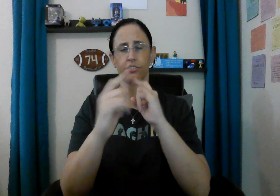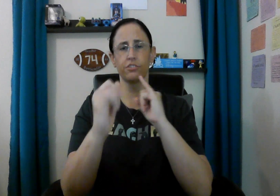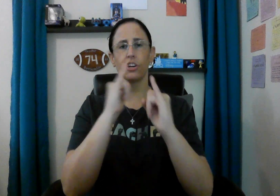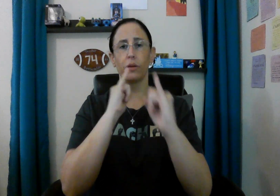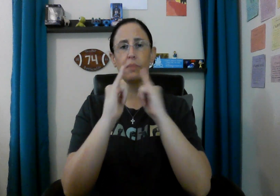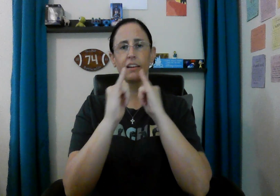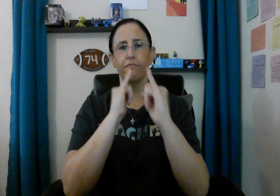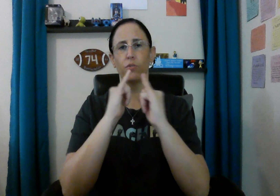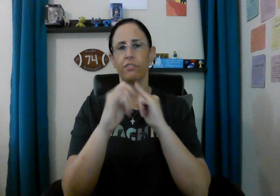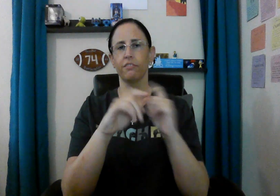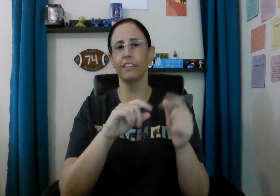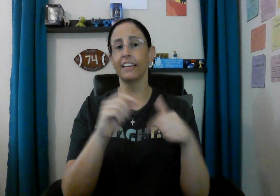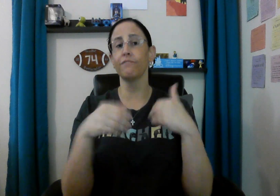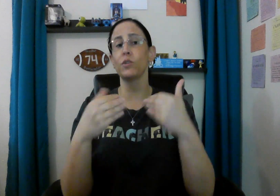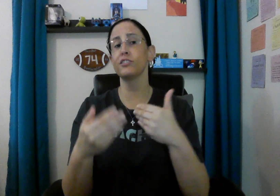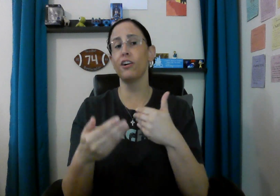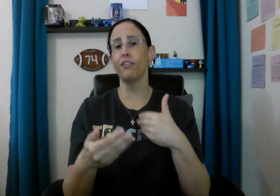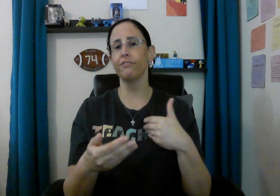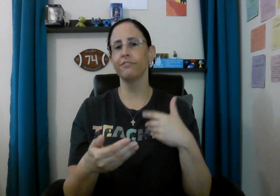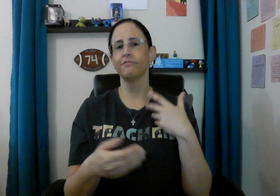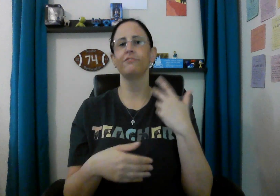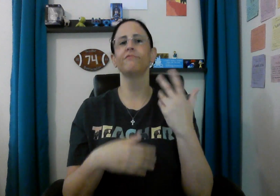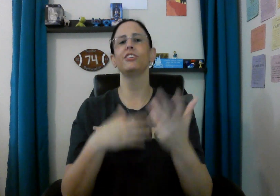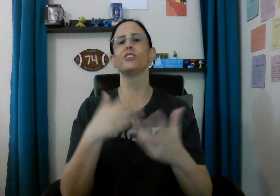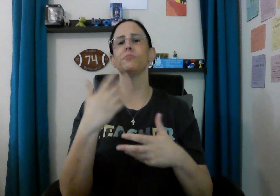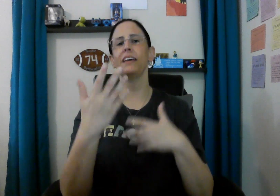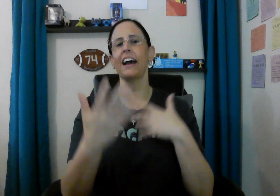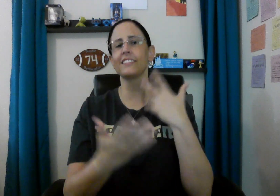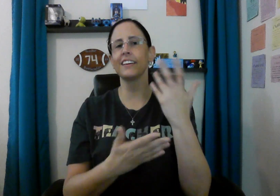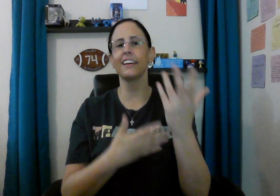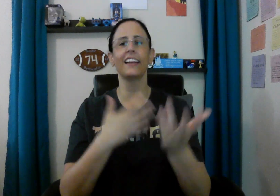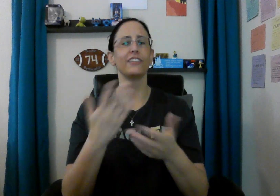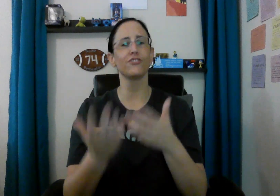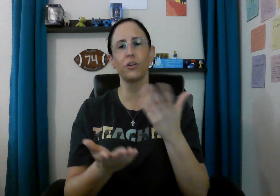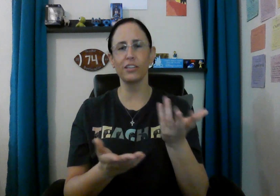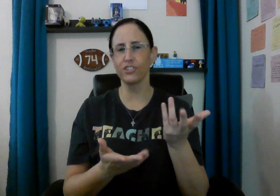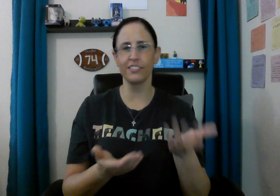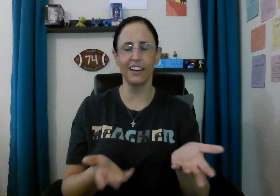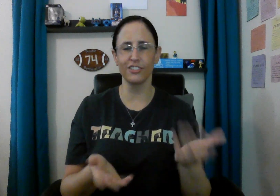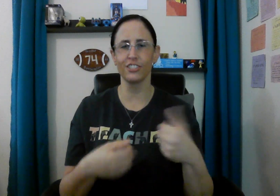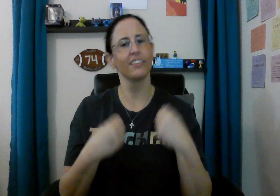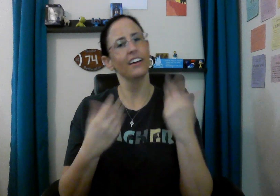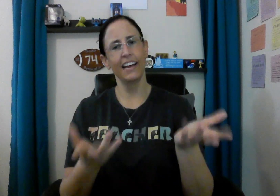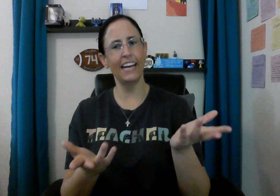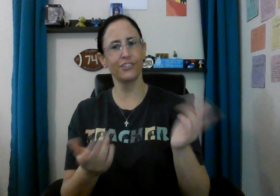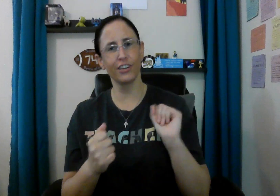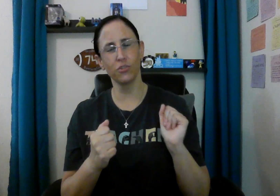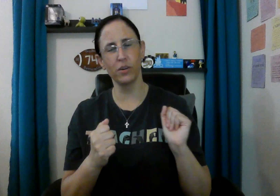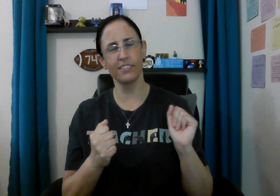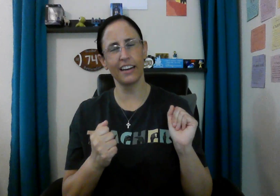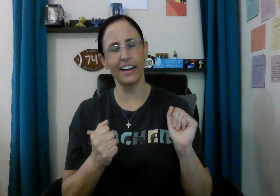answers, going back and forth. Like in voice off, you should be asking and answering questions, not just answering the ones that I